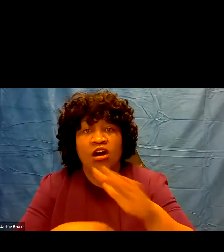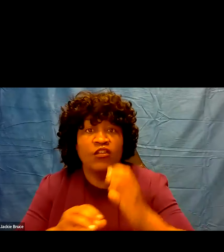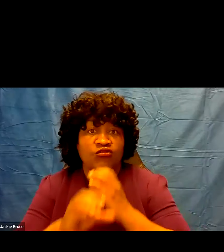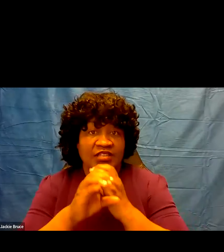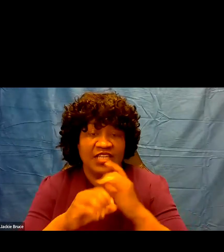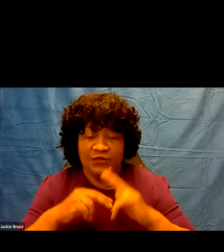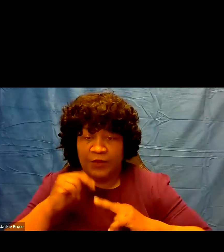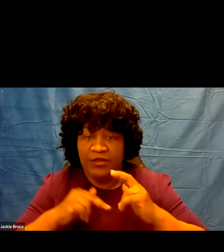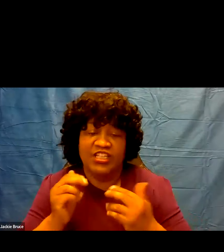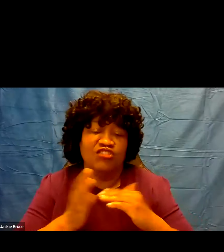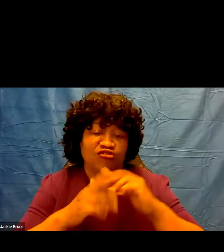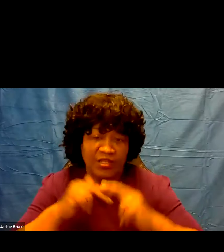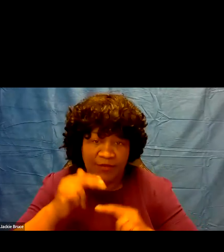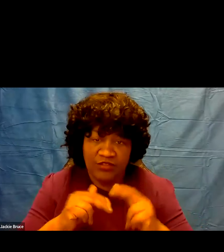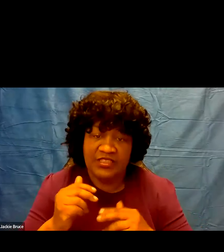start building it and rebuilding it,